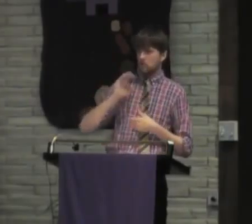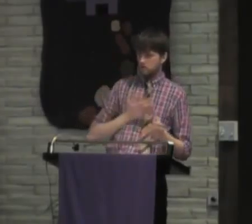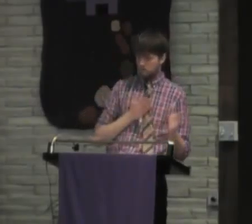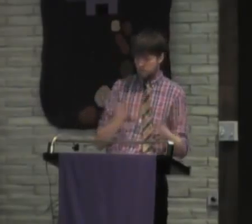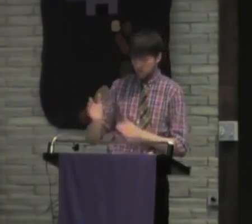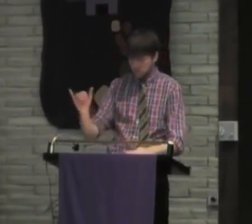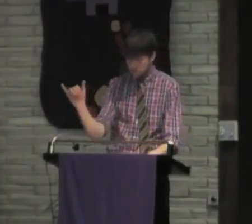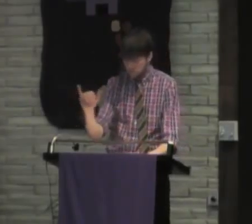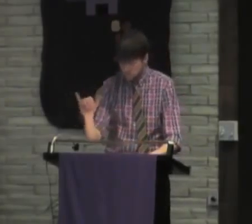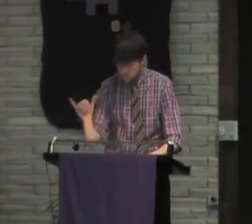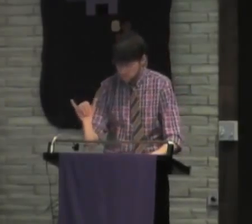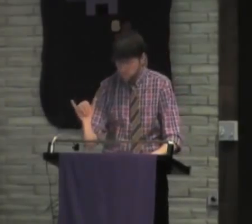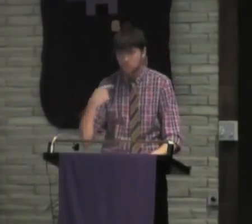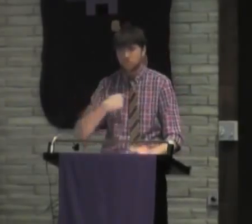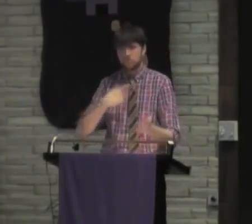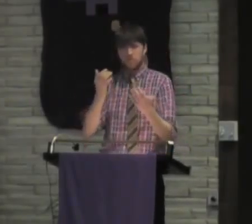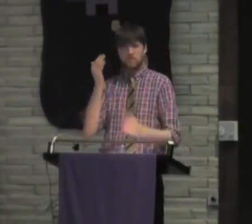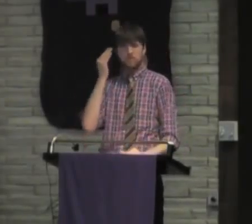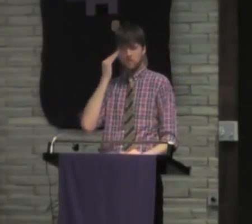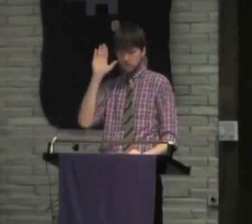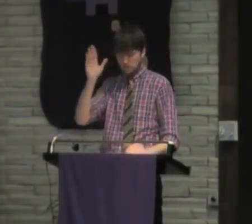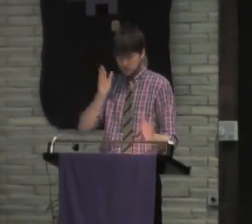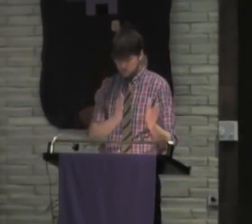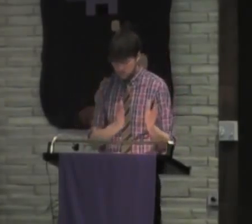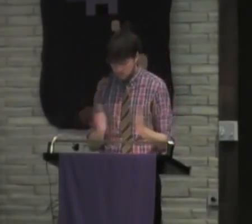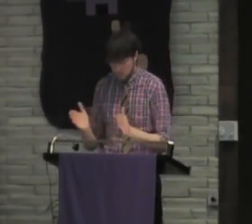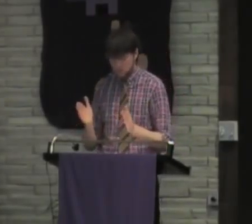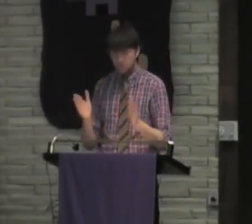Nehemiah prayed that God's plan be his plan also.